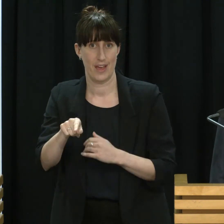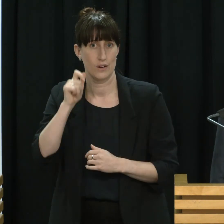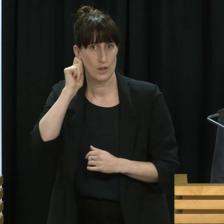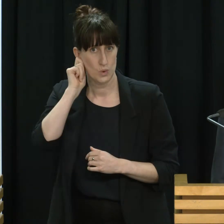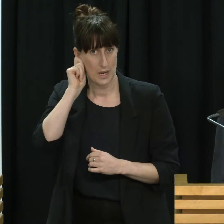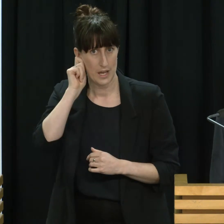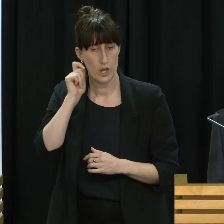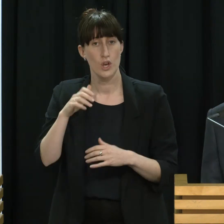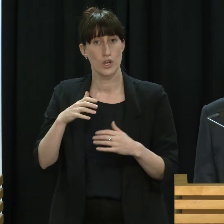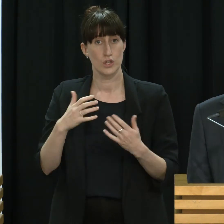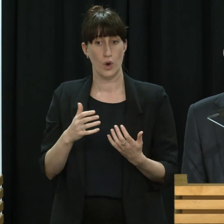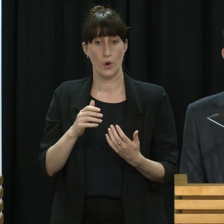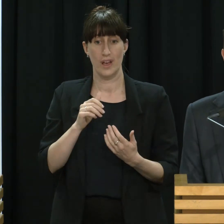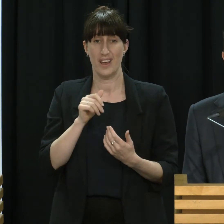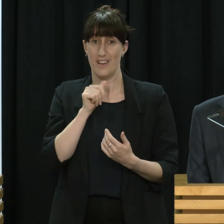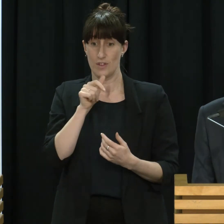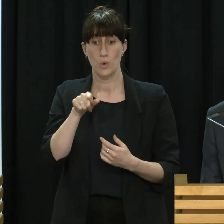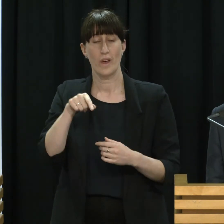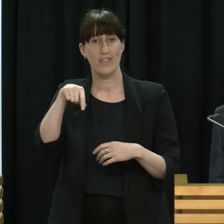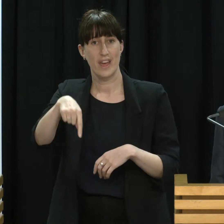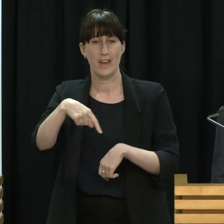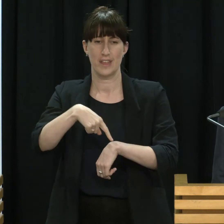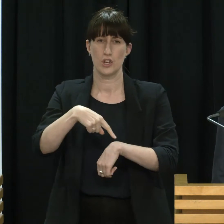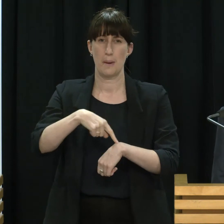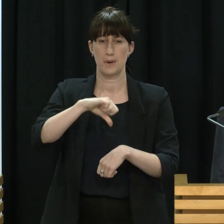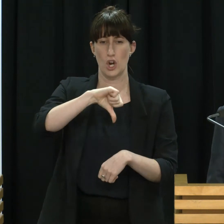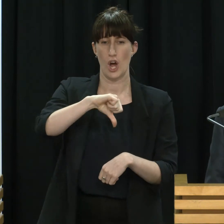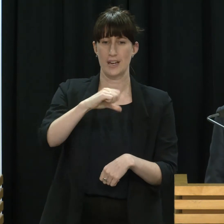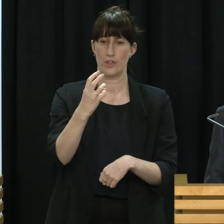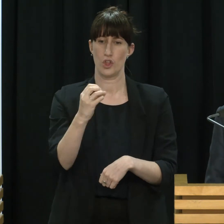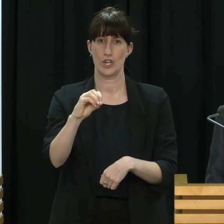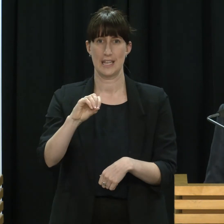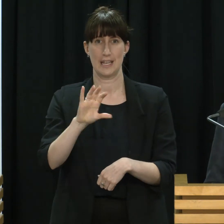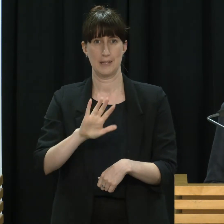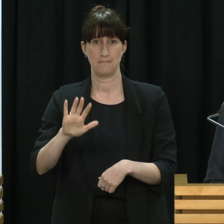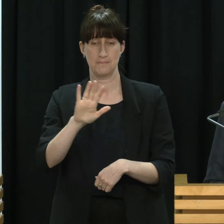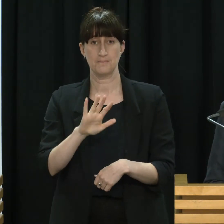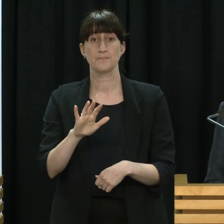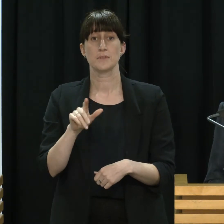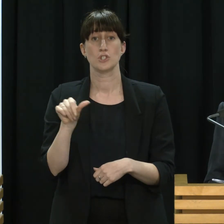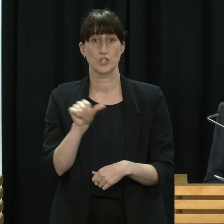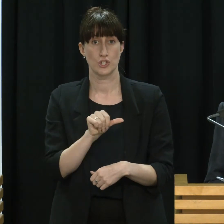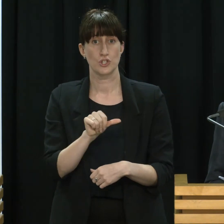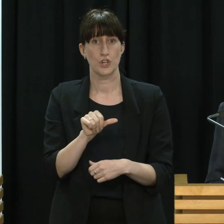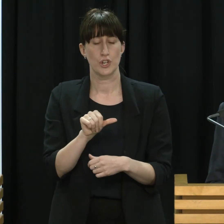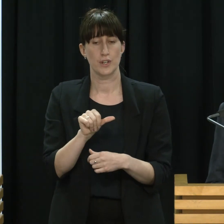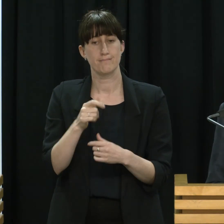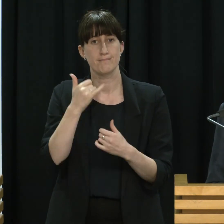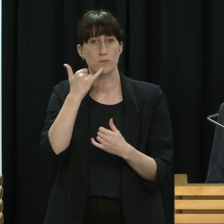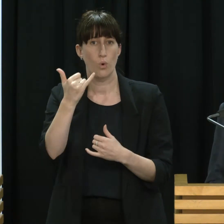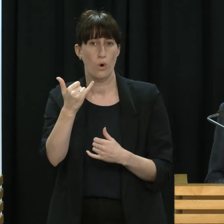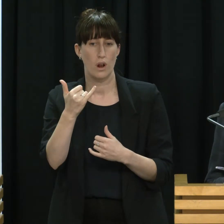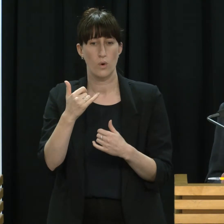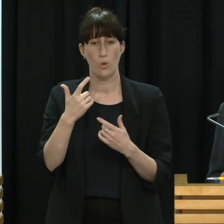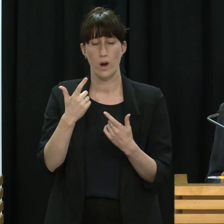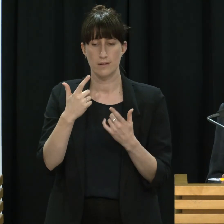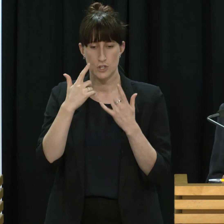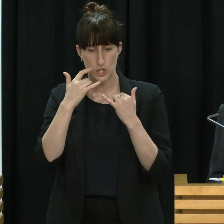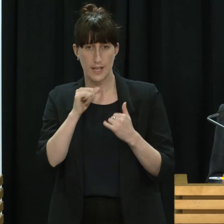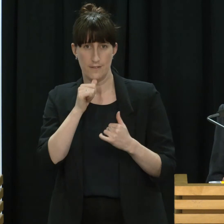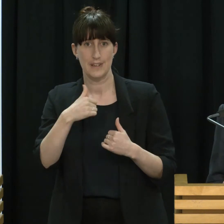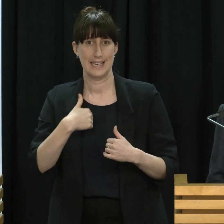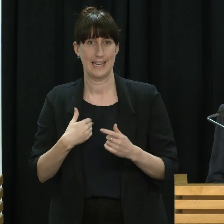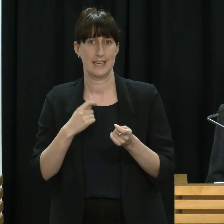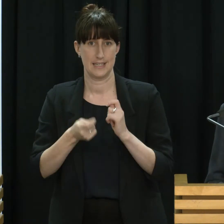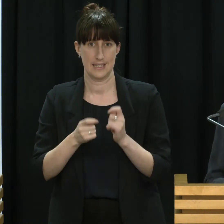at home and contact Healthline for advice about how to book a test. And a reminder also that all of our